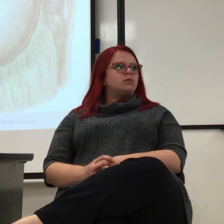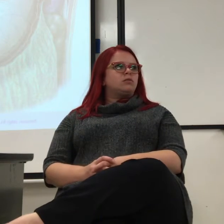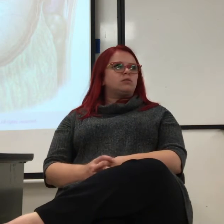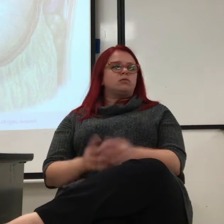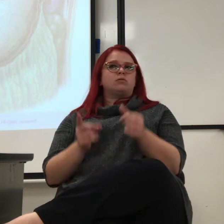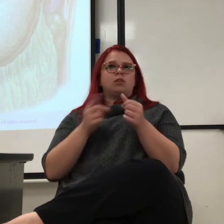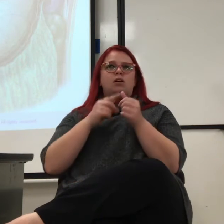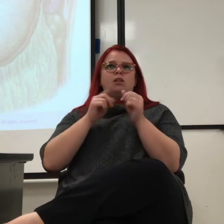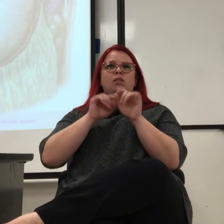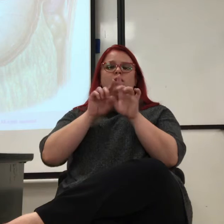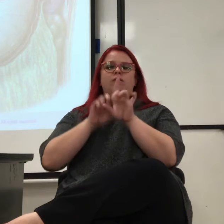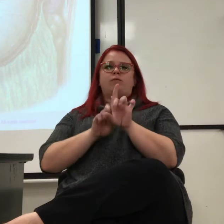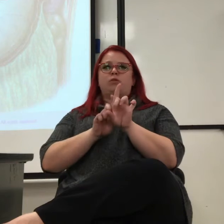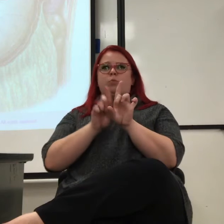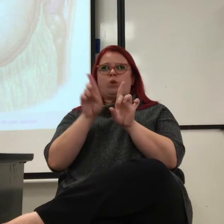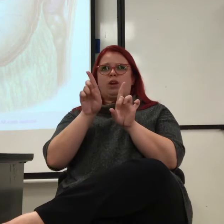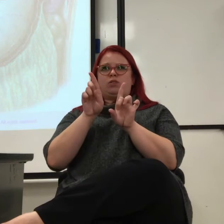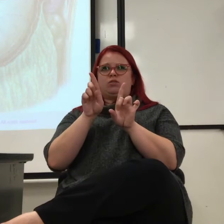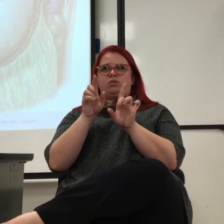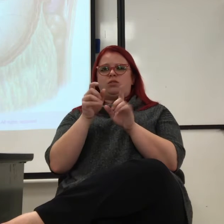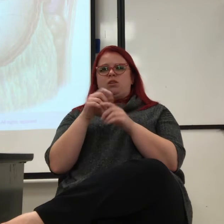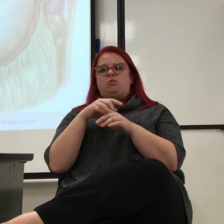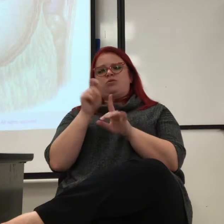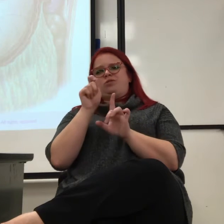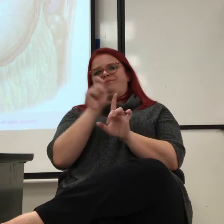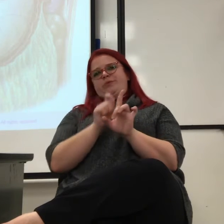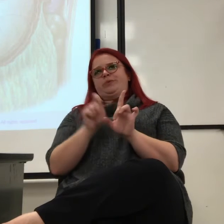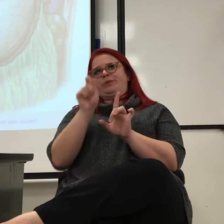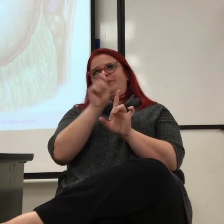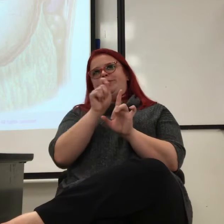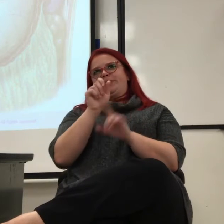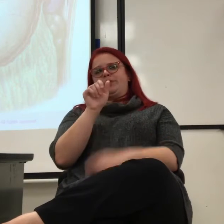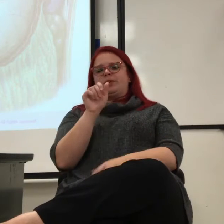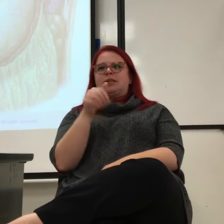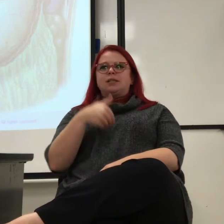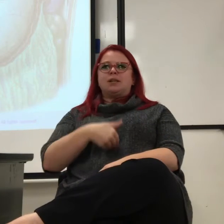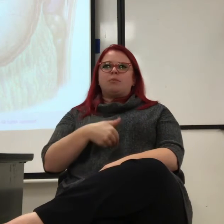First branch coming off, I'll just draw it as a circle on abdominal aorta.